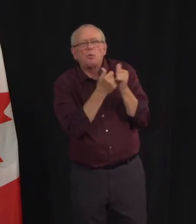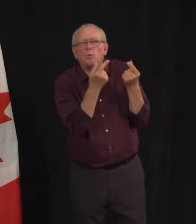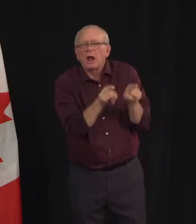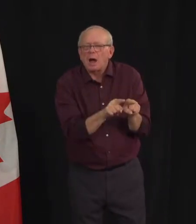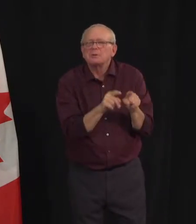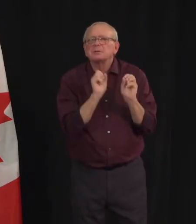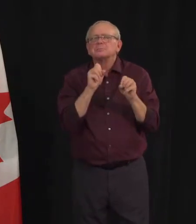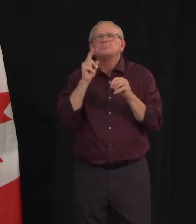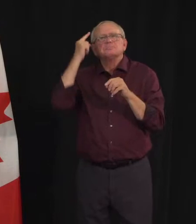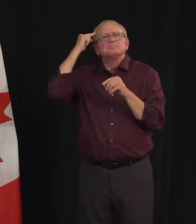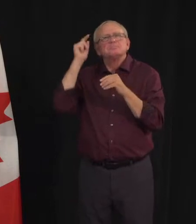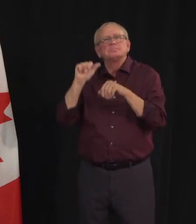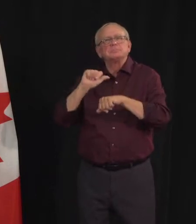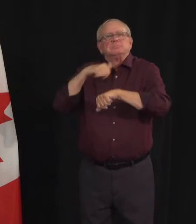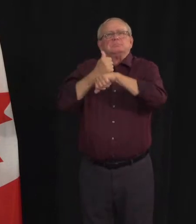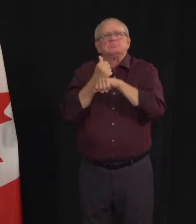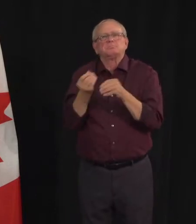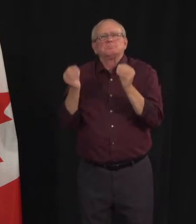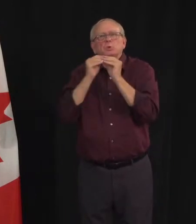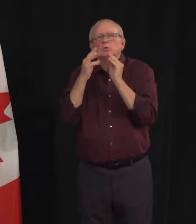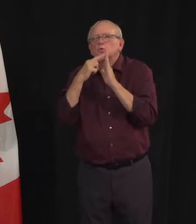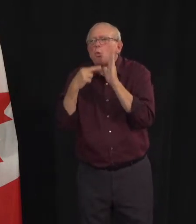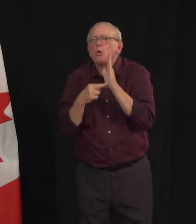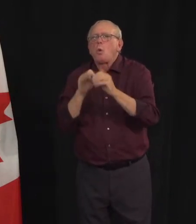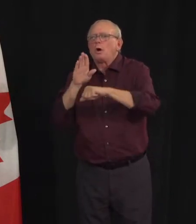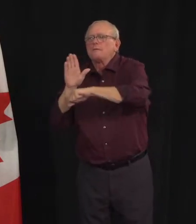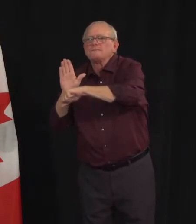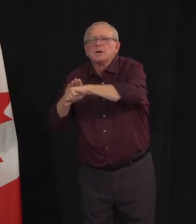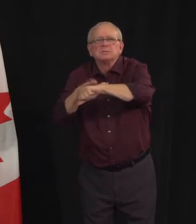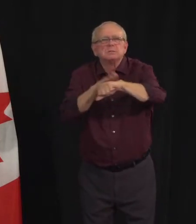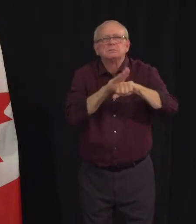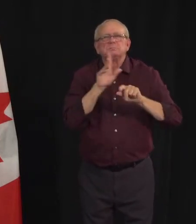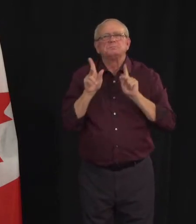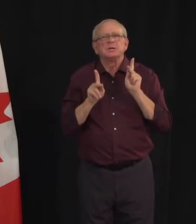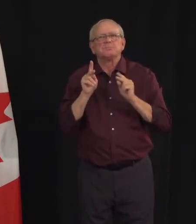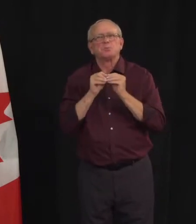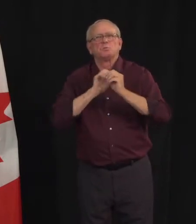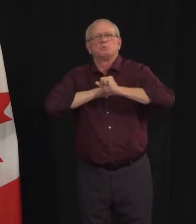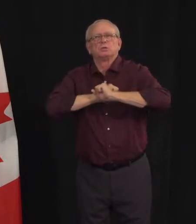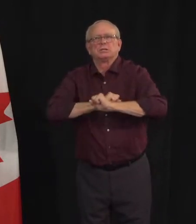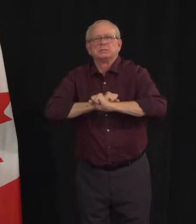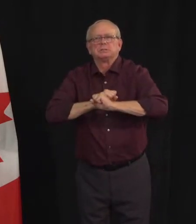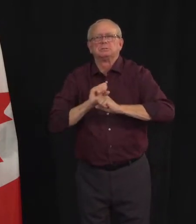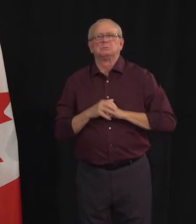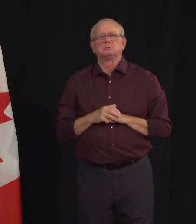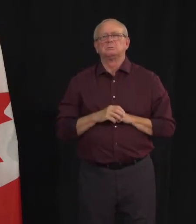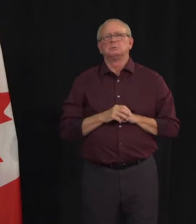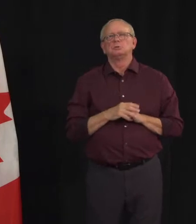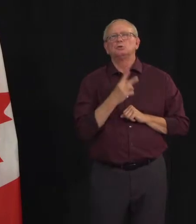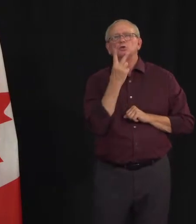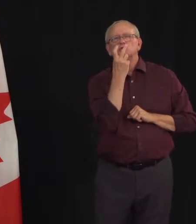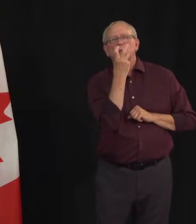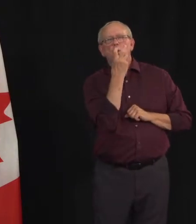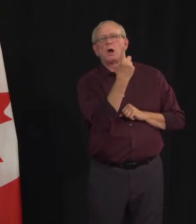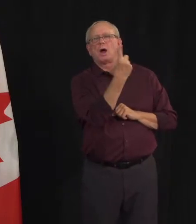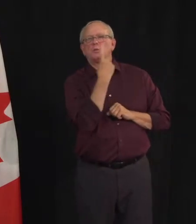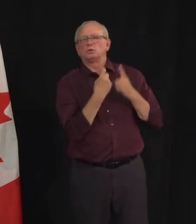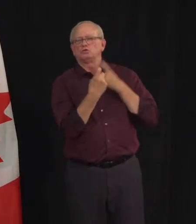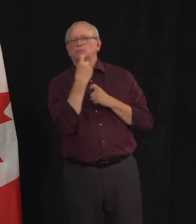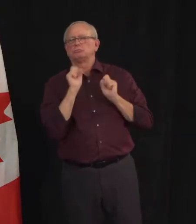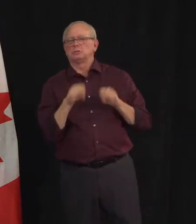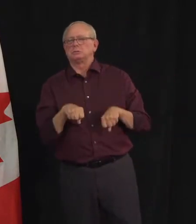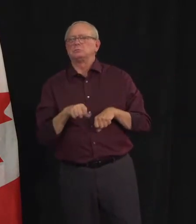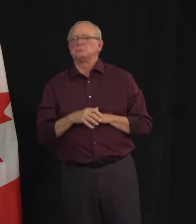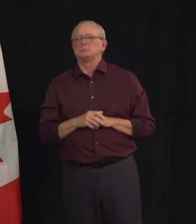extent possible. And we're going to take a couple more questions. Operator, can you put through the next one? We have Jordan Olmsted from